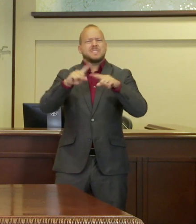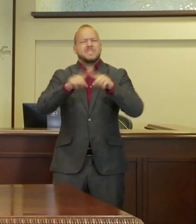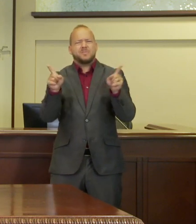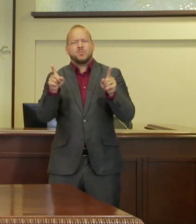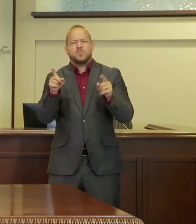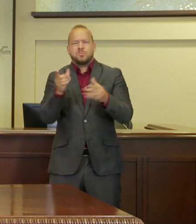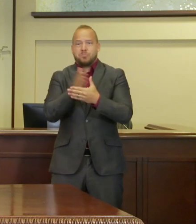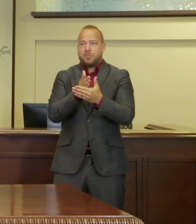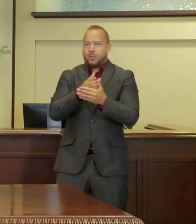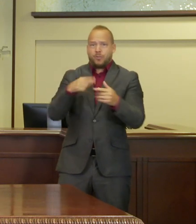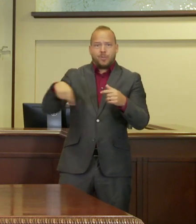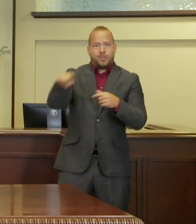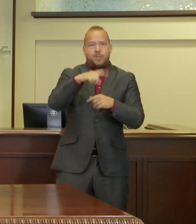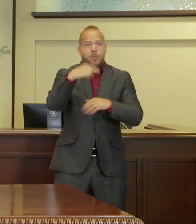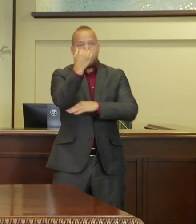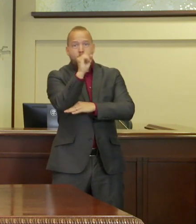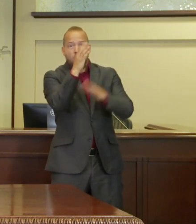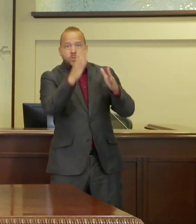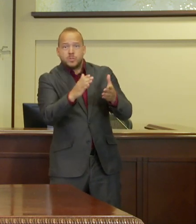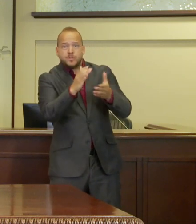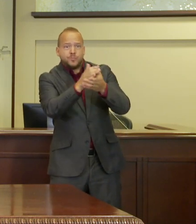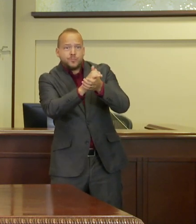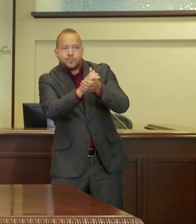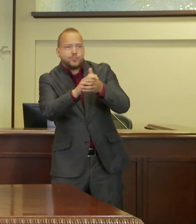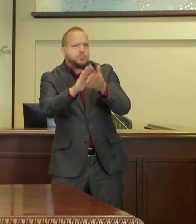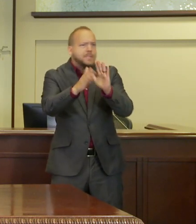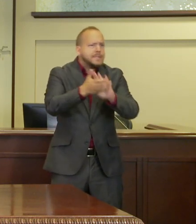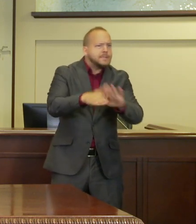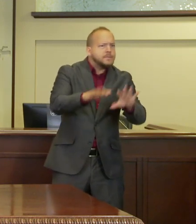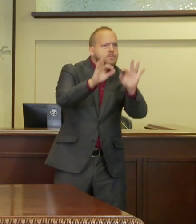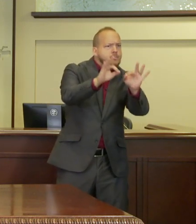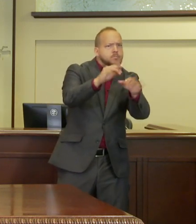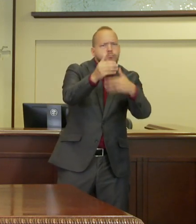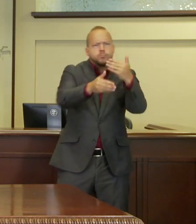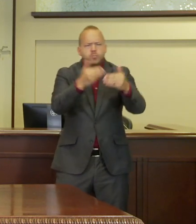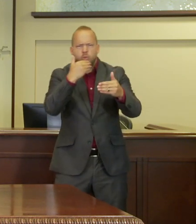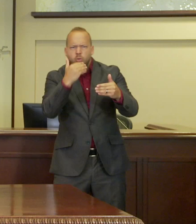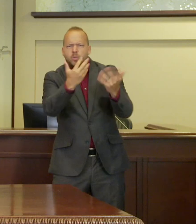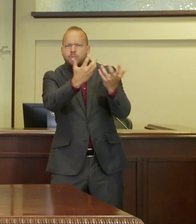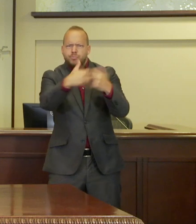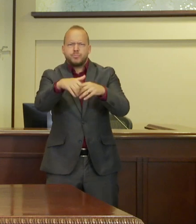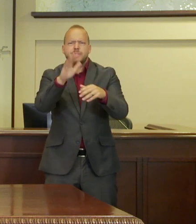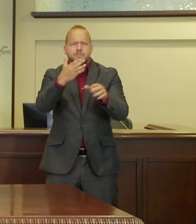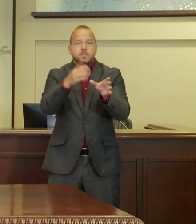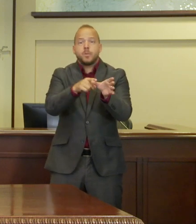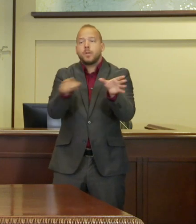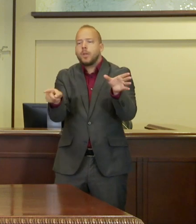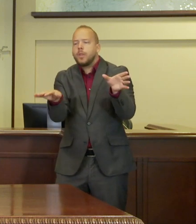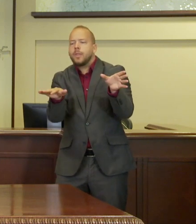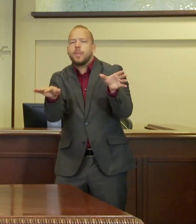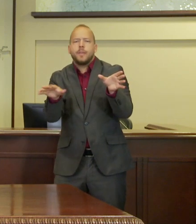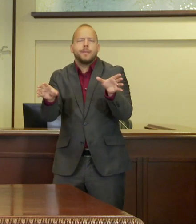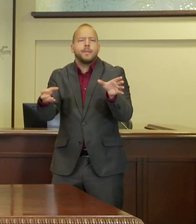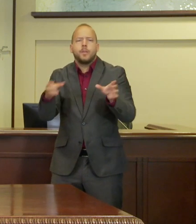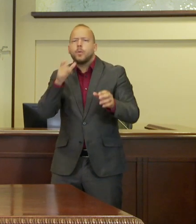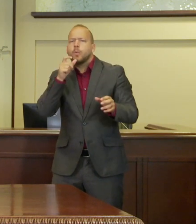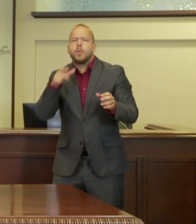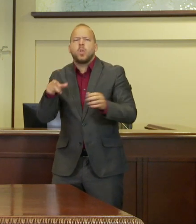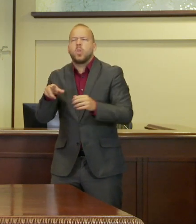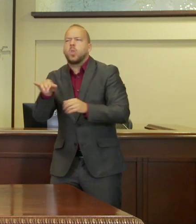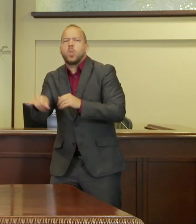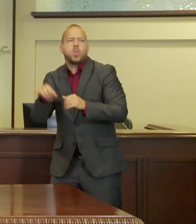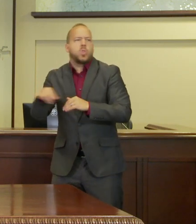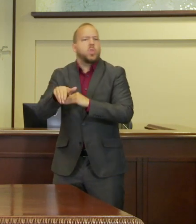the protest groups and people who splinter off of those groups and stay downtown after the event